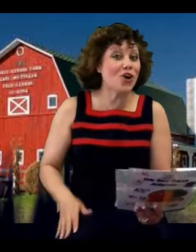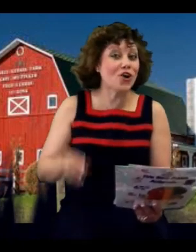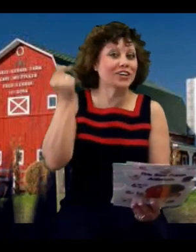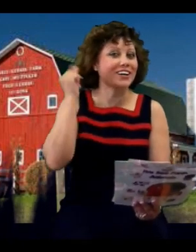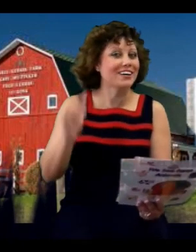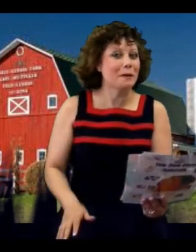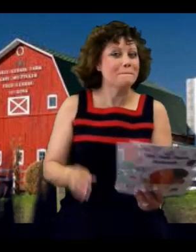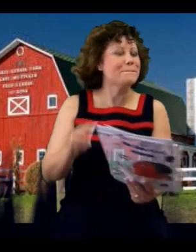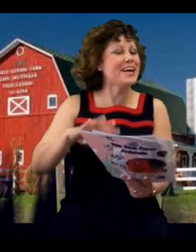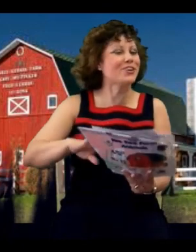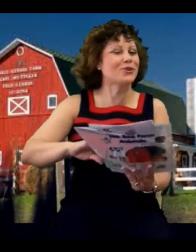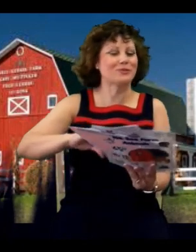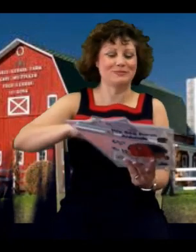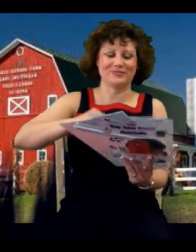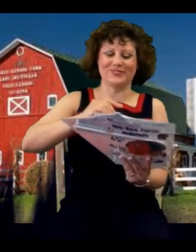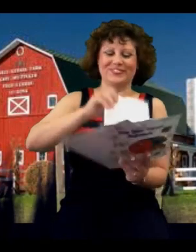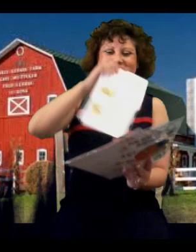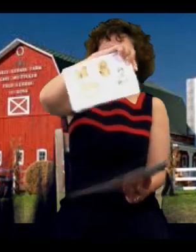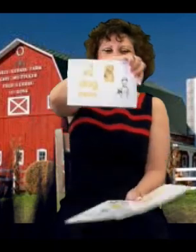dog, perro.